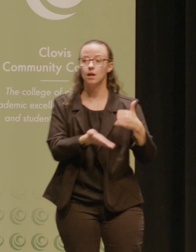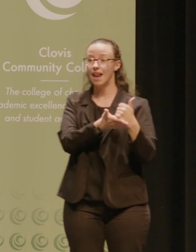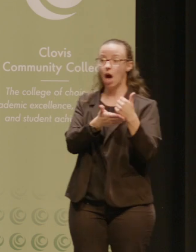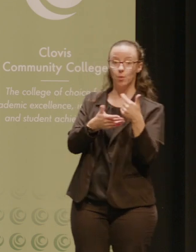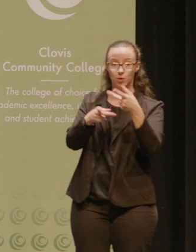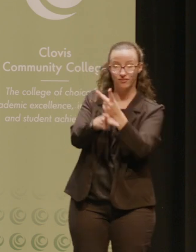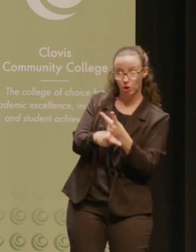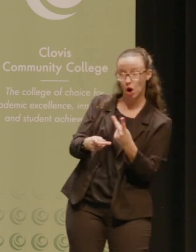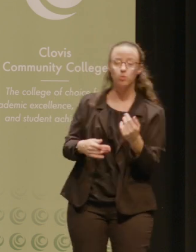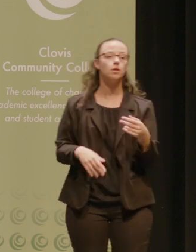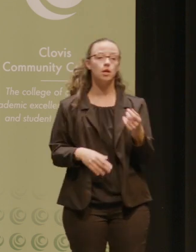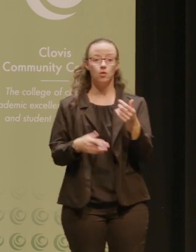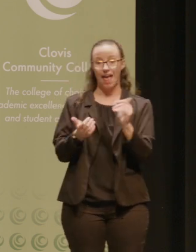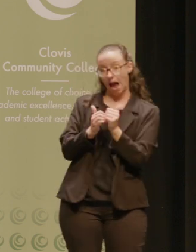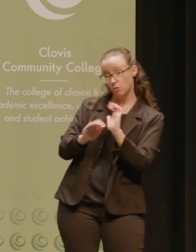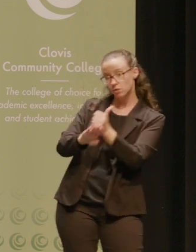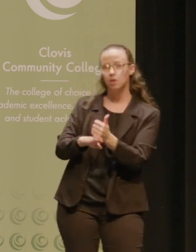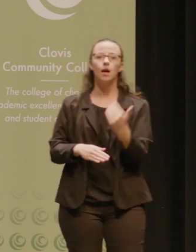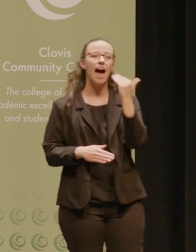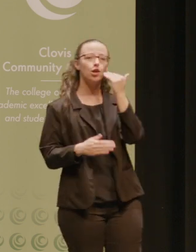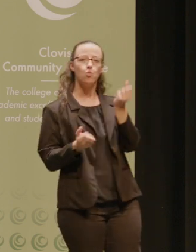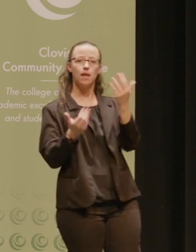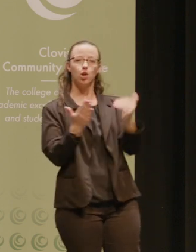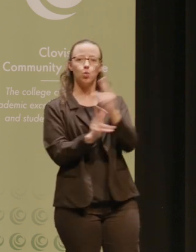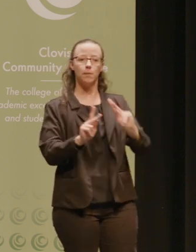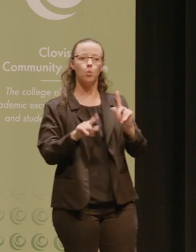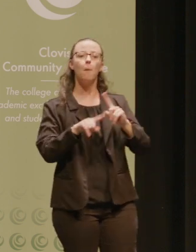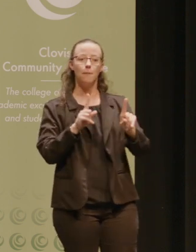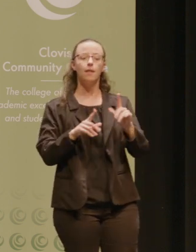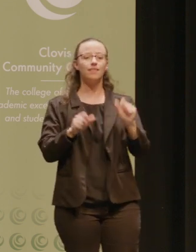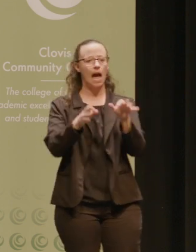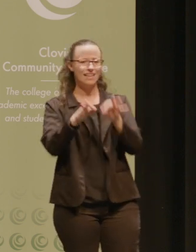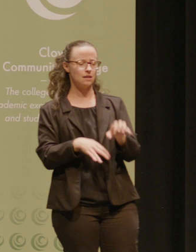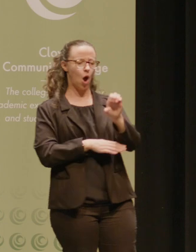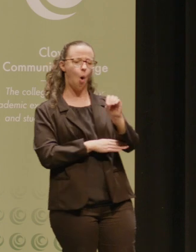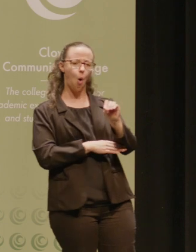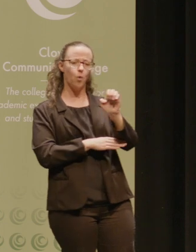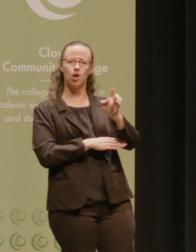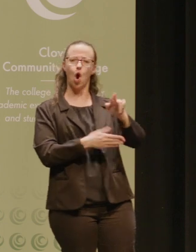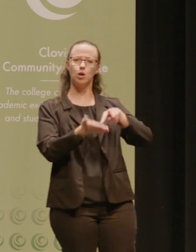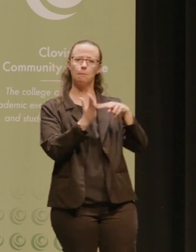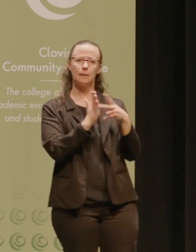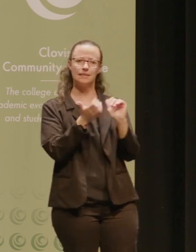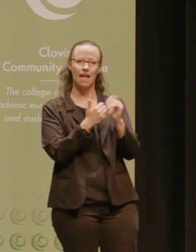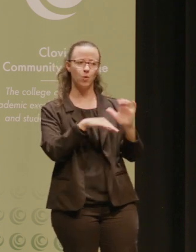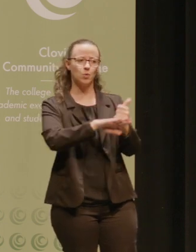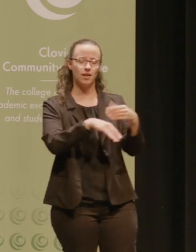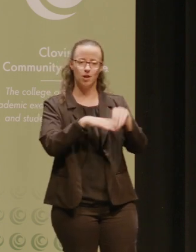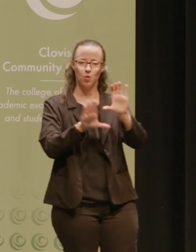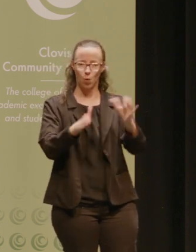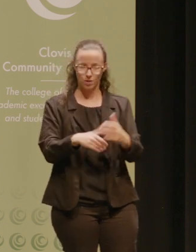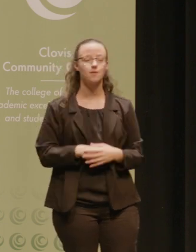this is brand new to you, I know we have a lot of new people in here, to explain to you what in the heck OER is and how can I make it happen in my